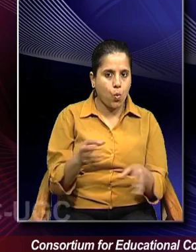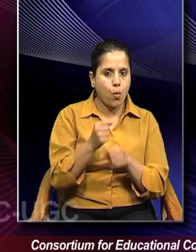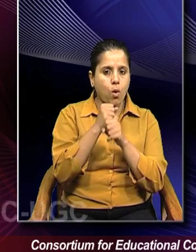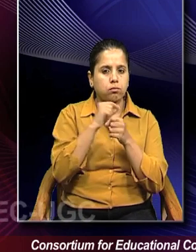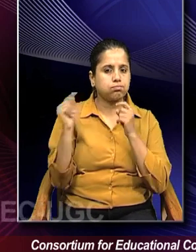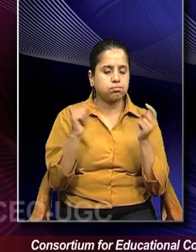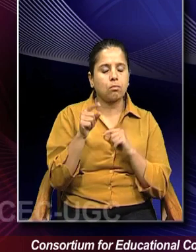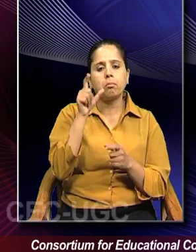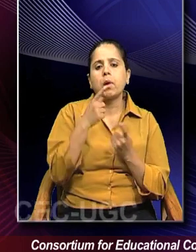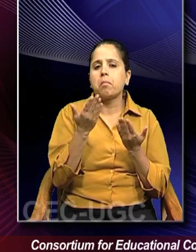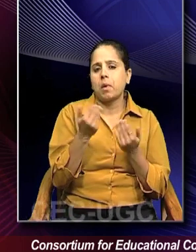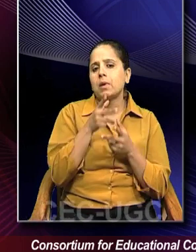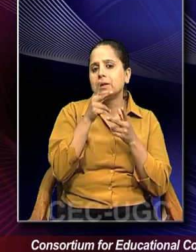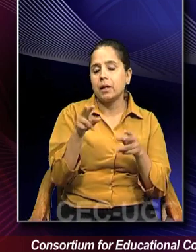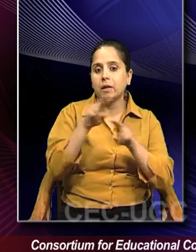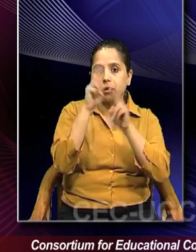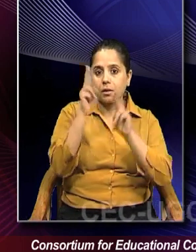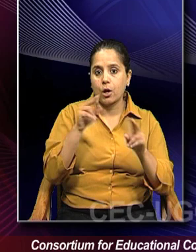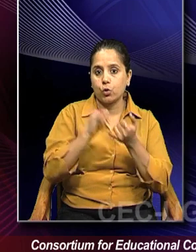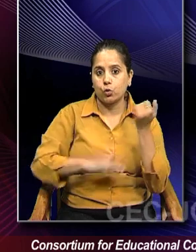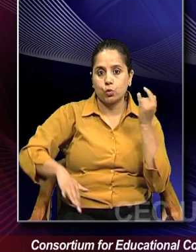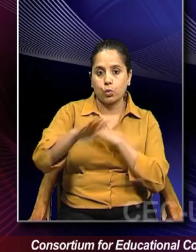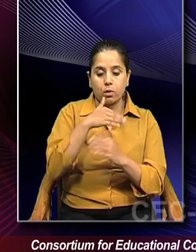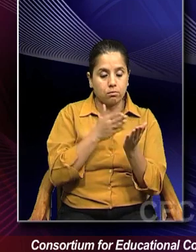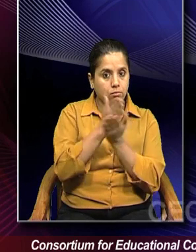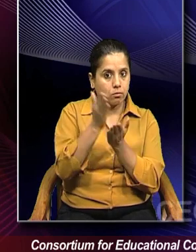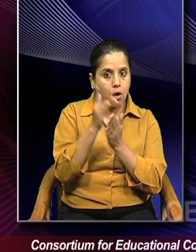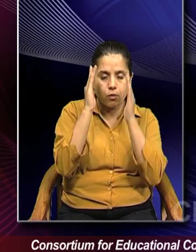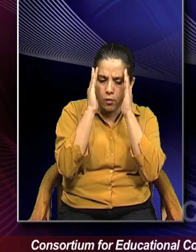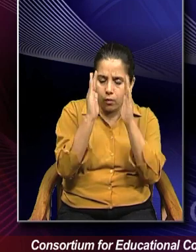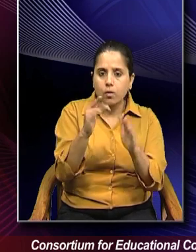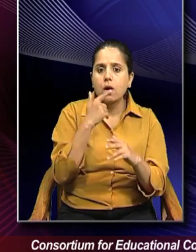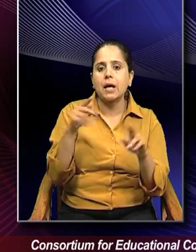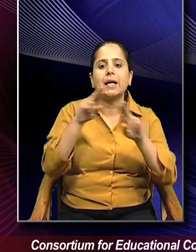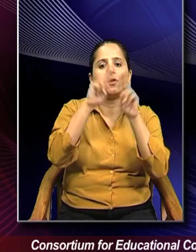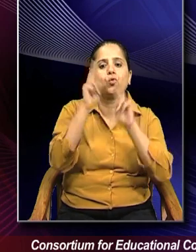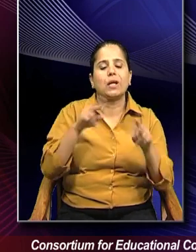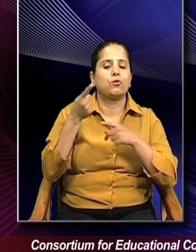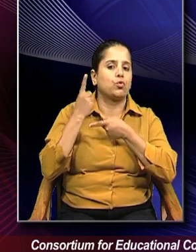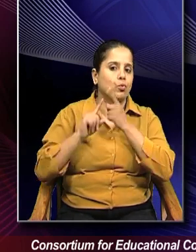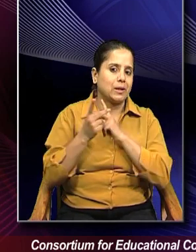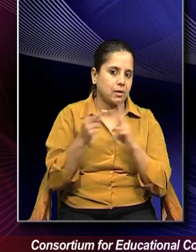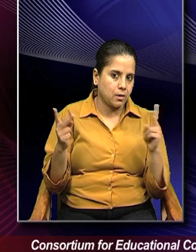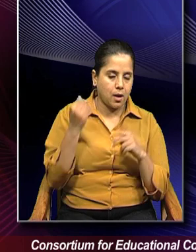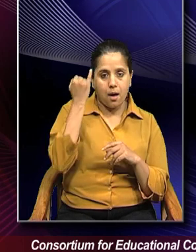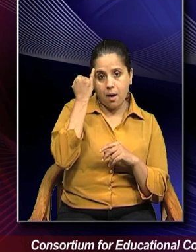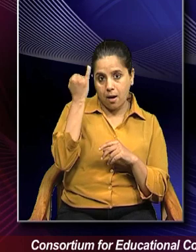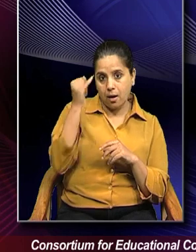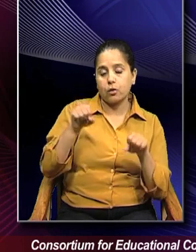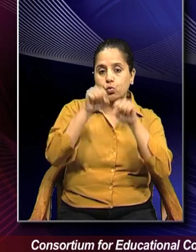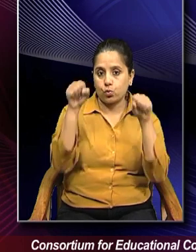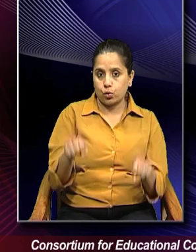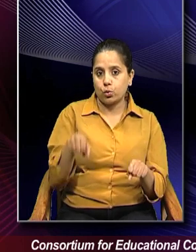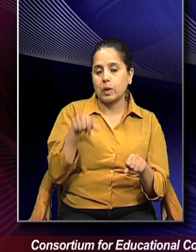debate, one can say that international society approach focuses on international history, ideas,